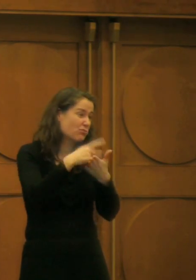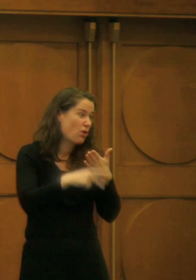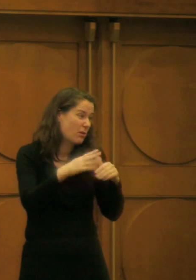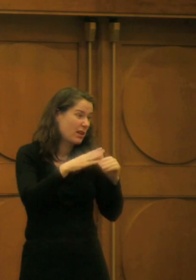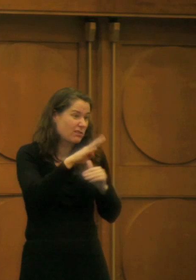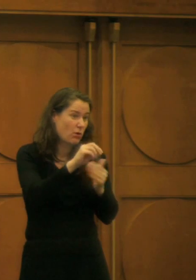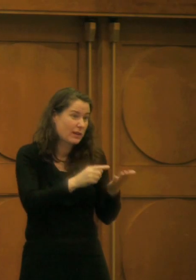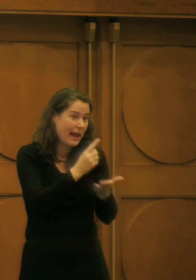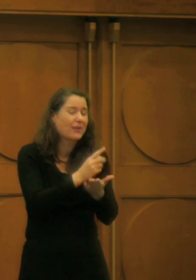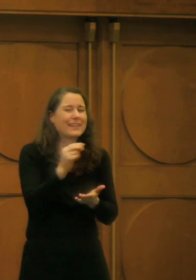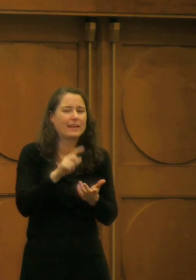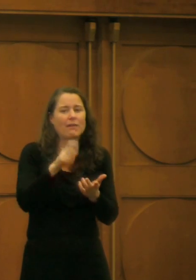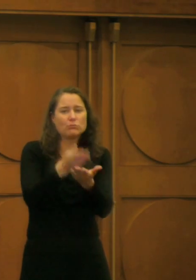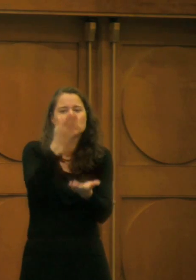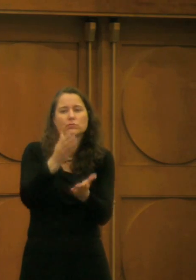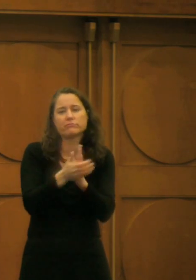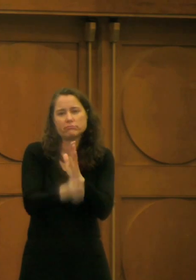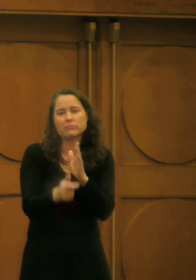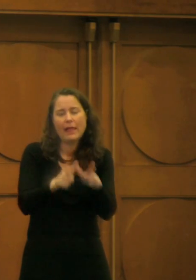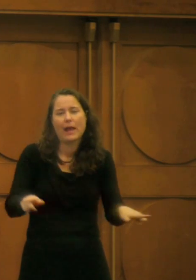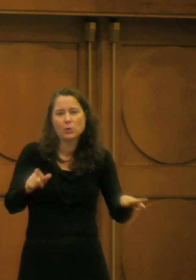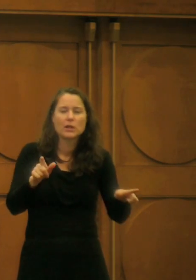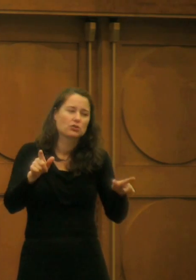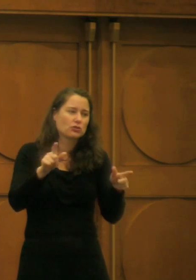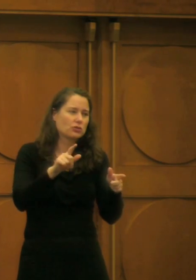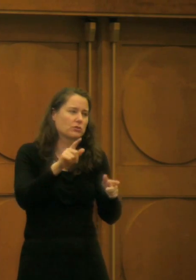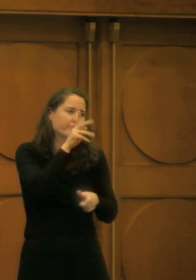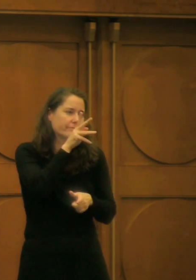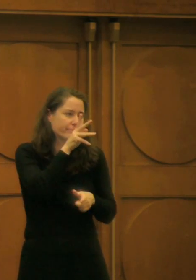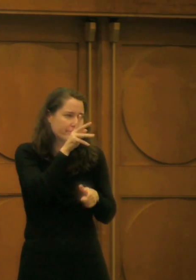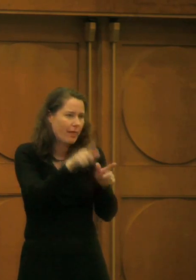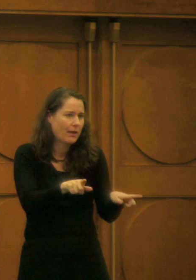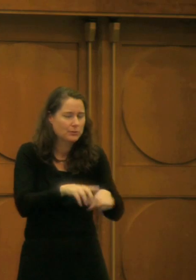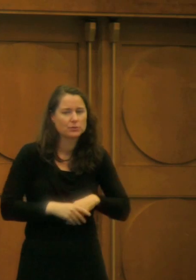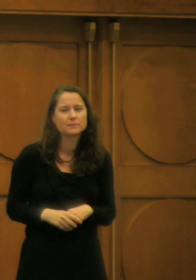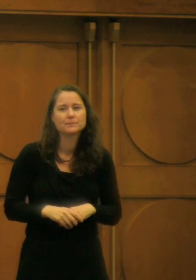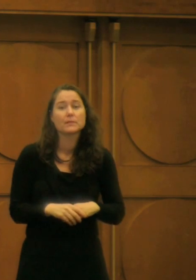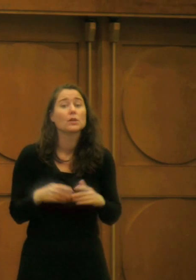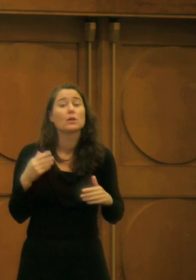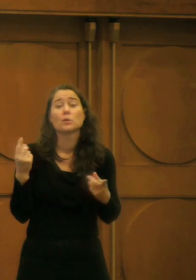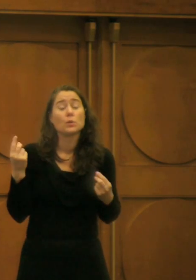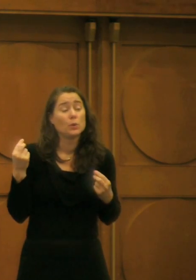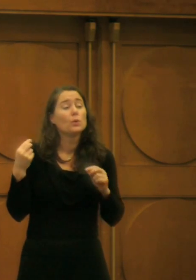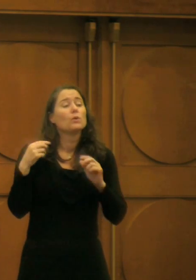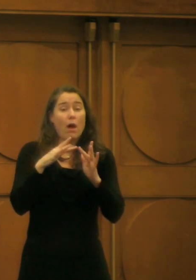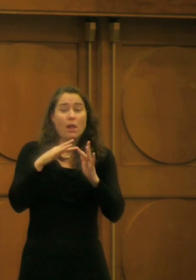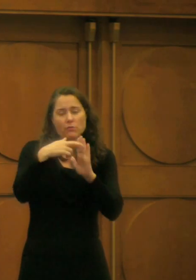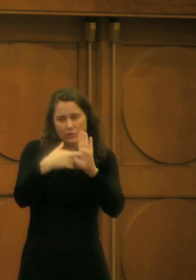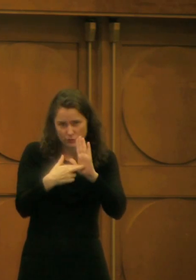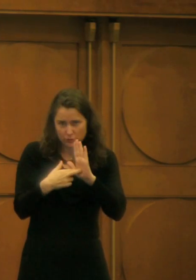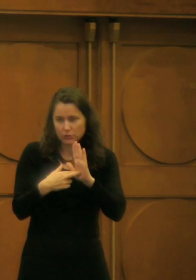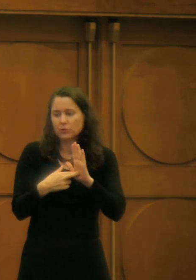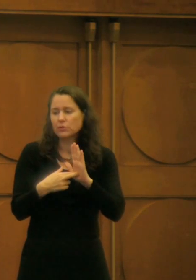your oral proficiency. And the process is you just go online and register, and the website